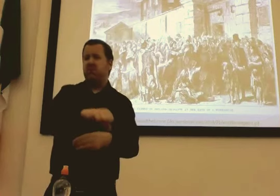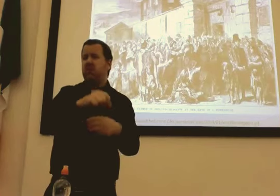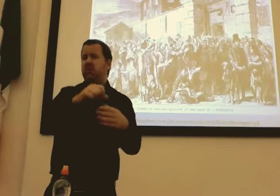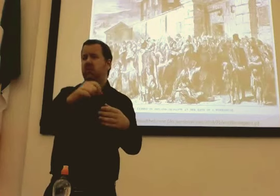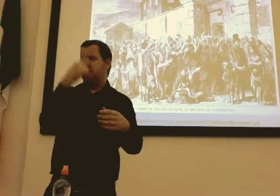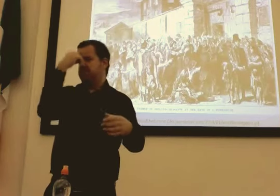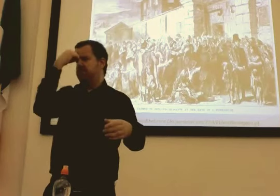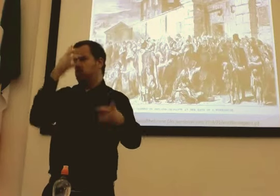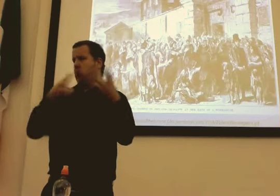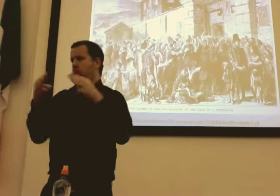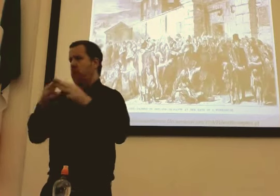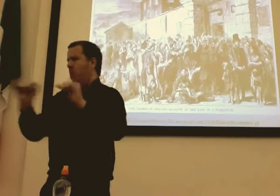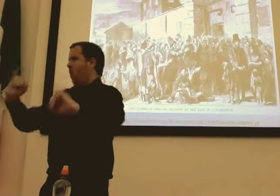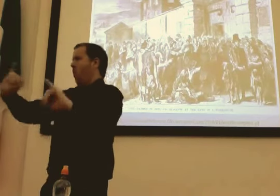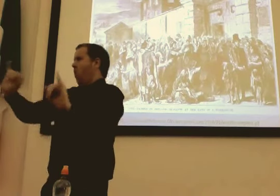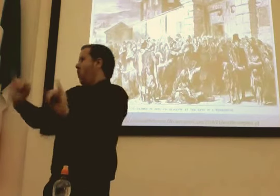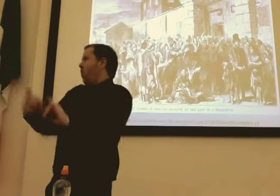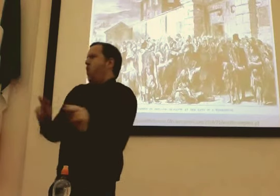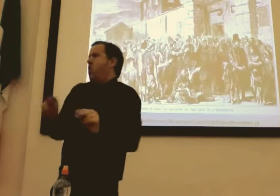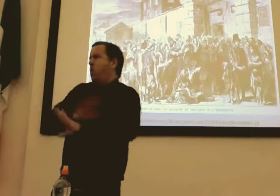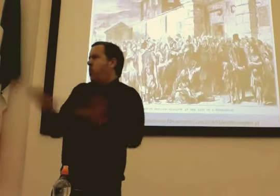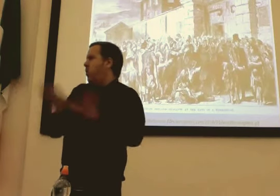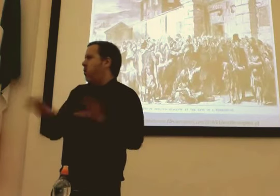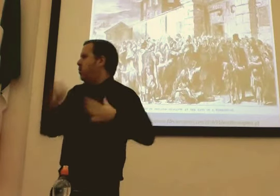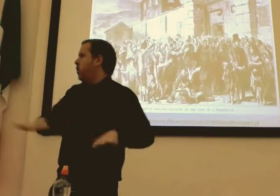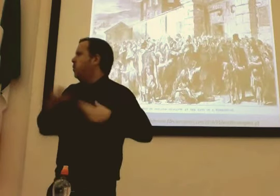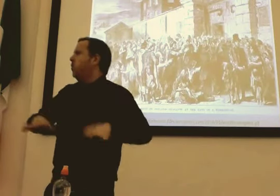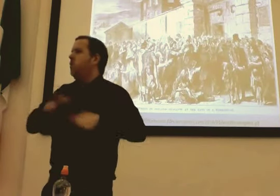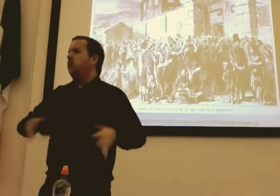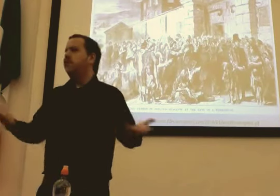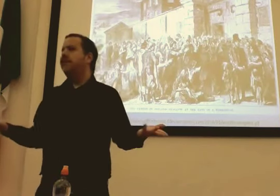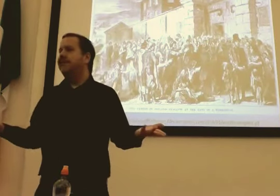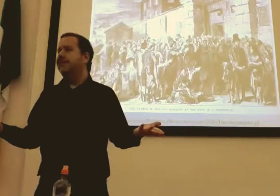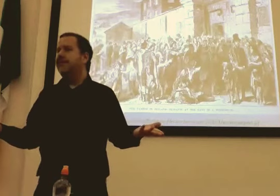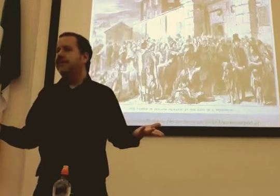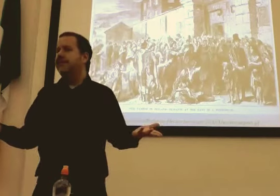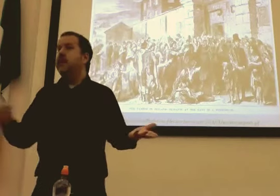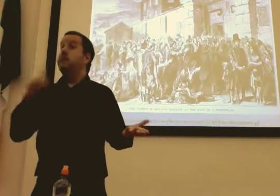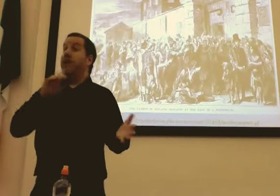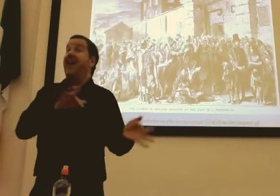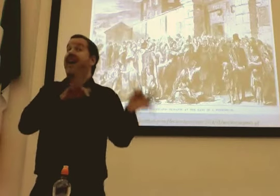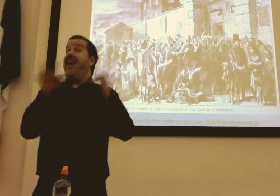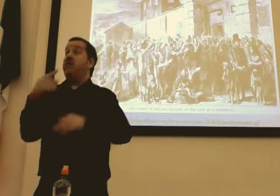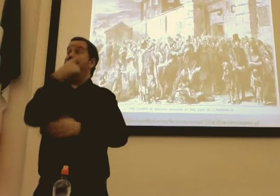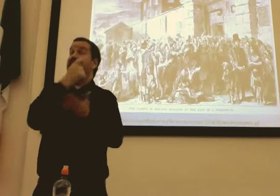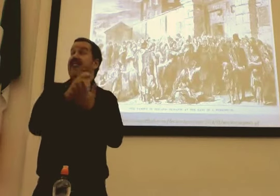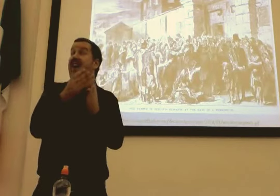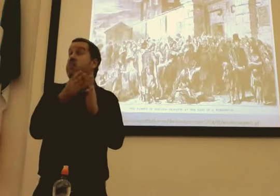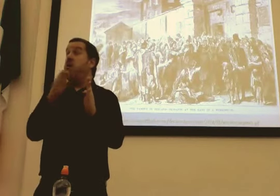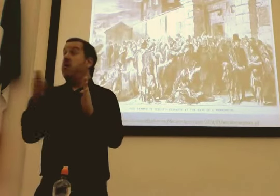from that time, really. When they think about the workhouse, it was the worst place in the world. They really didn't want to go, but at the time, it was the only option for a lot of